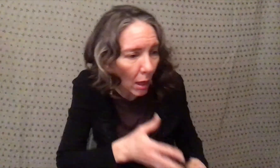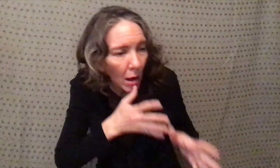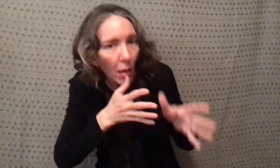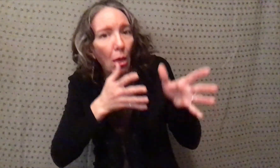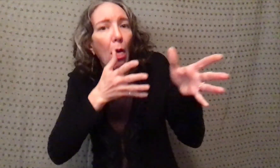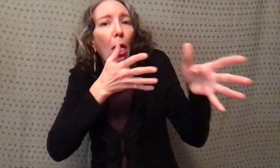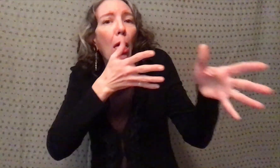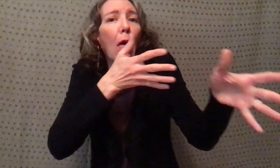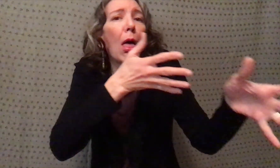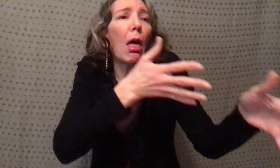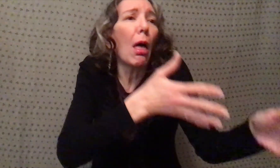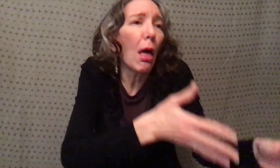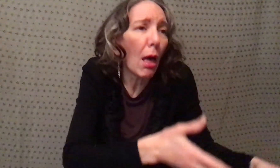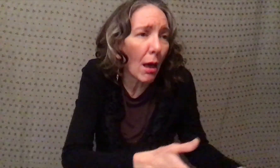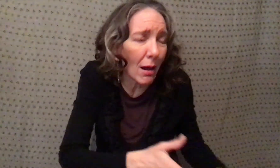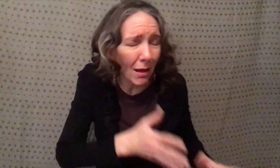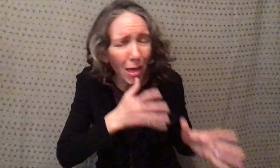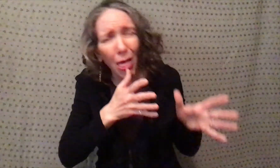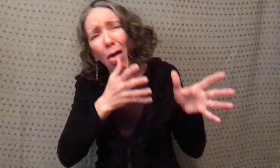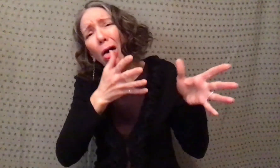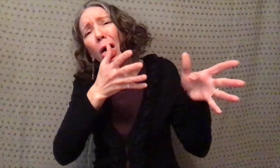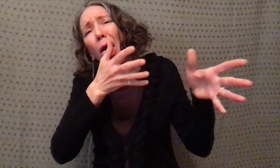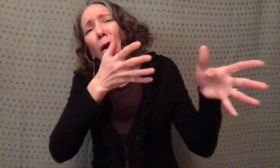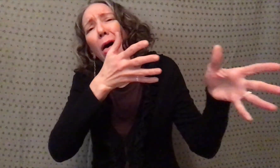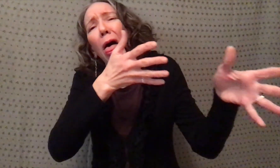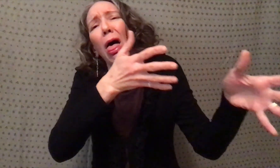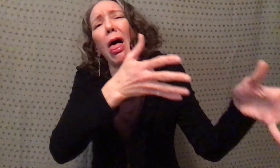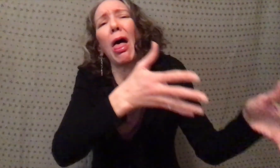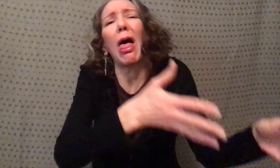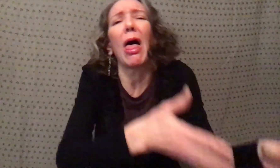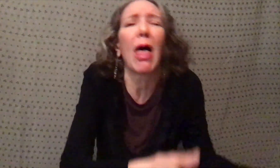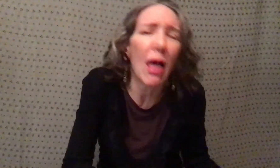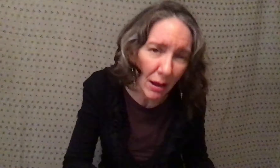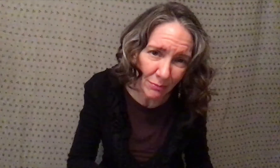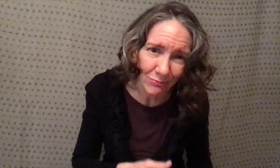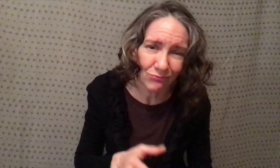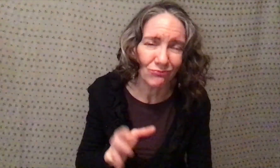vomiting, just all night long, throwing up terribly.